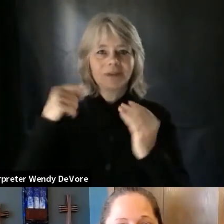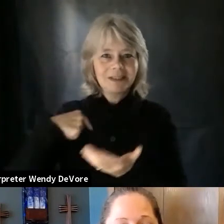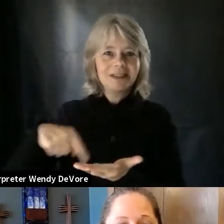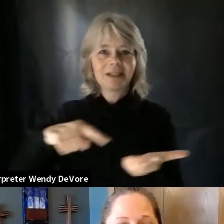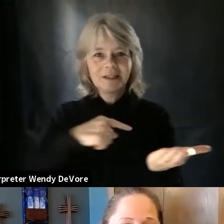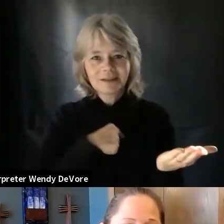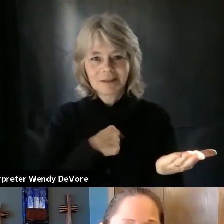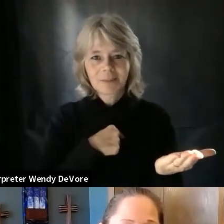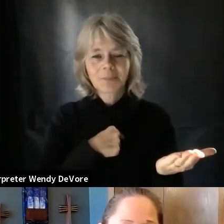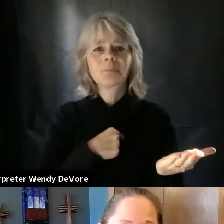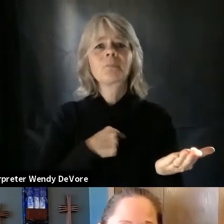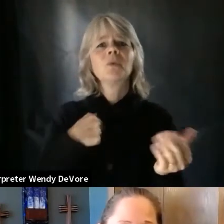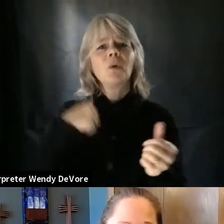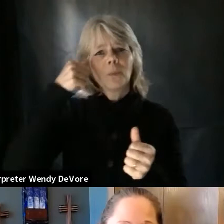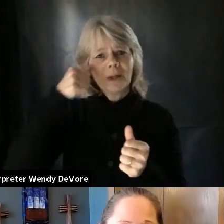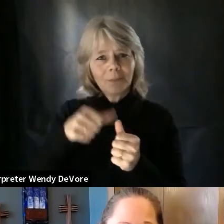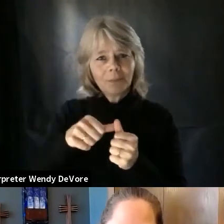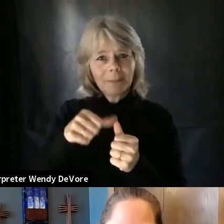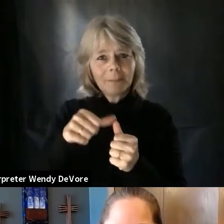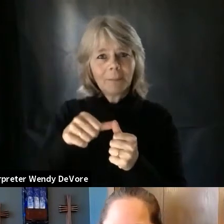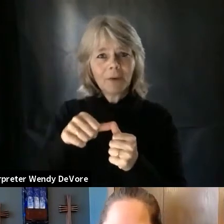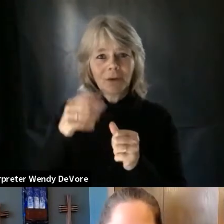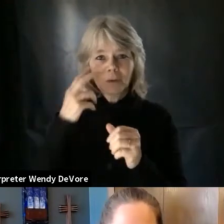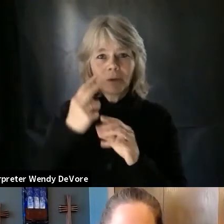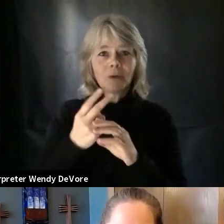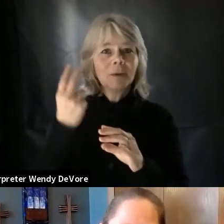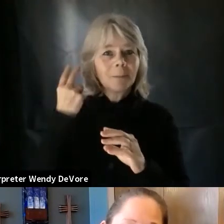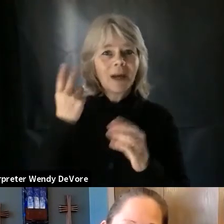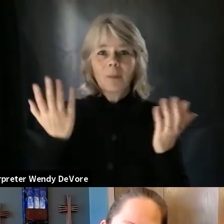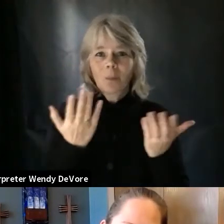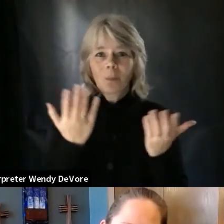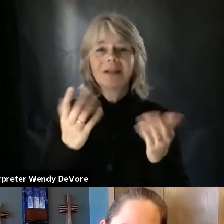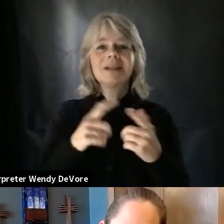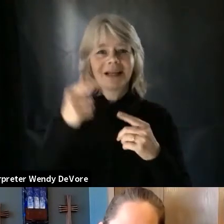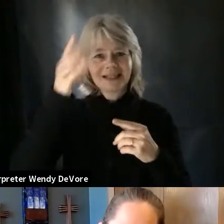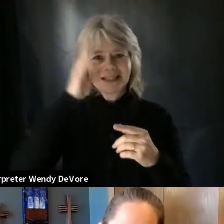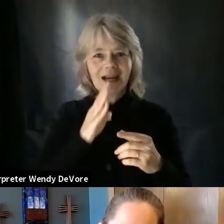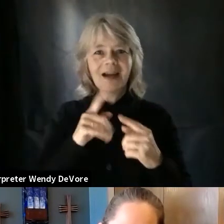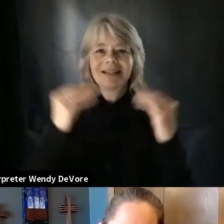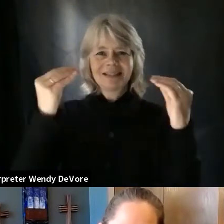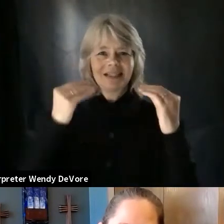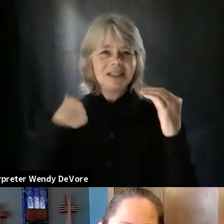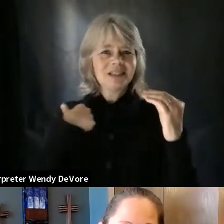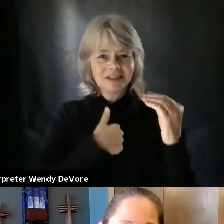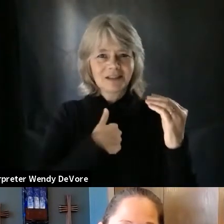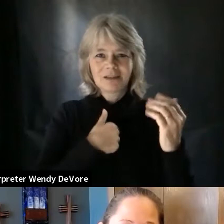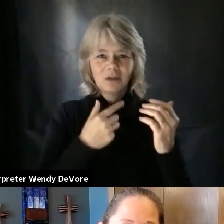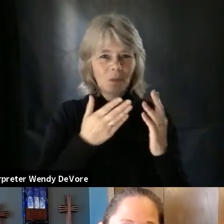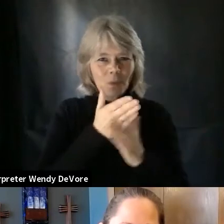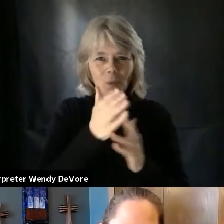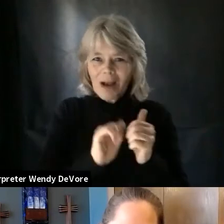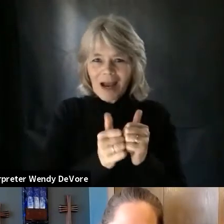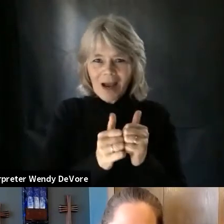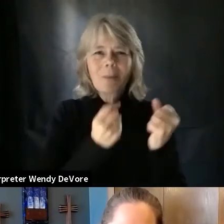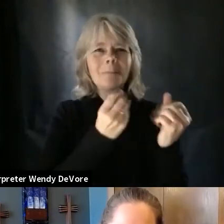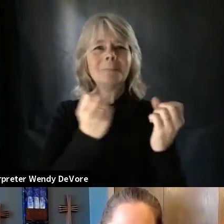And we remember today in particular that God teaches us through many people in our lives. People